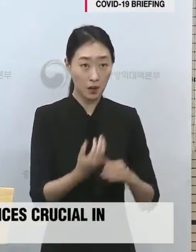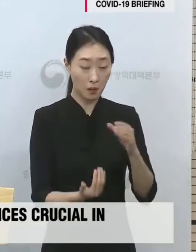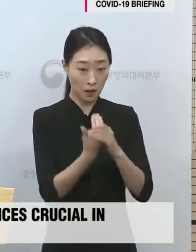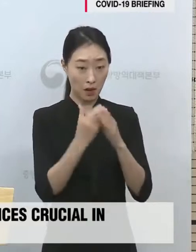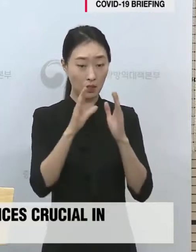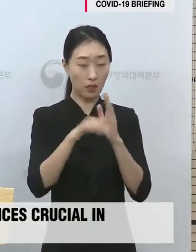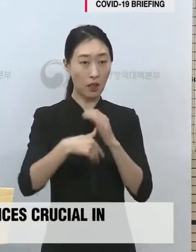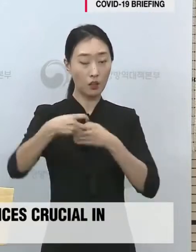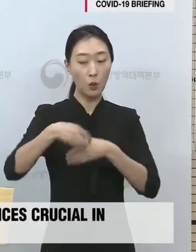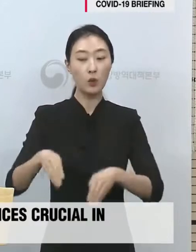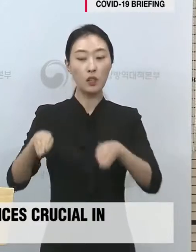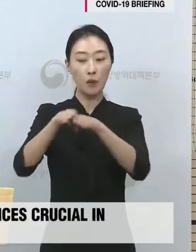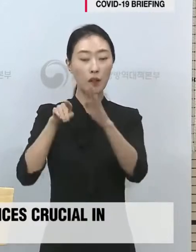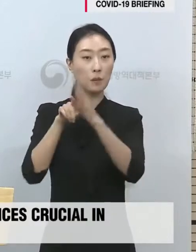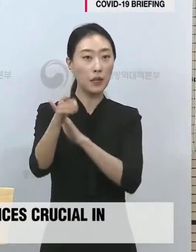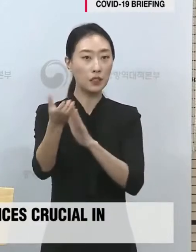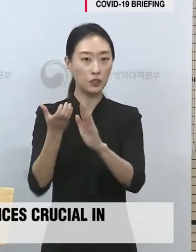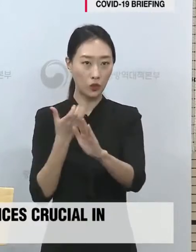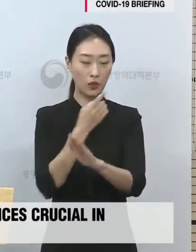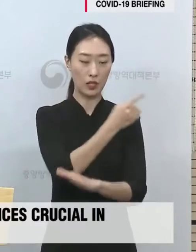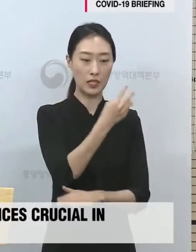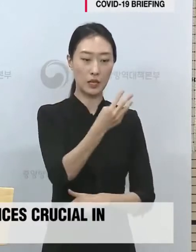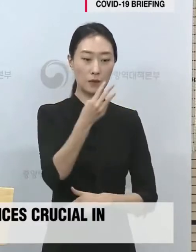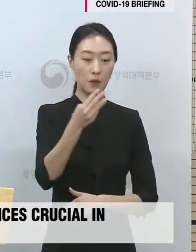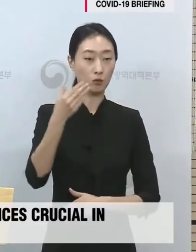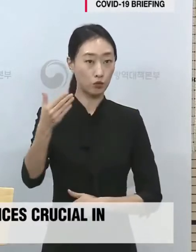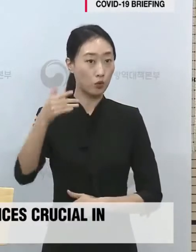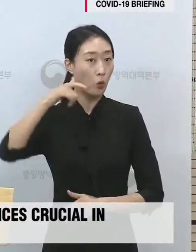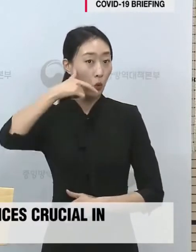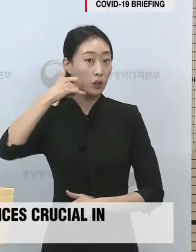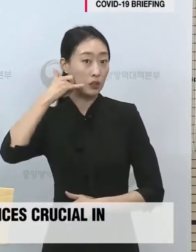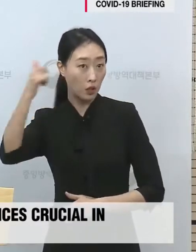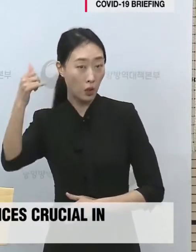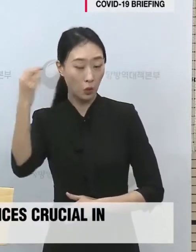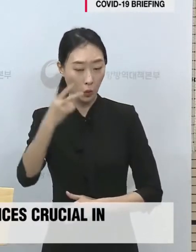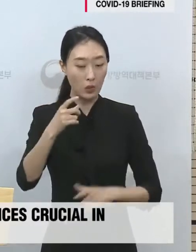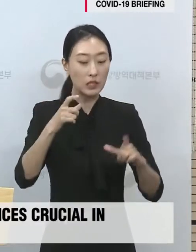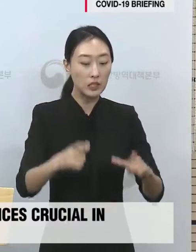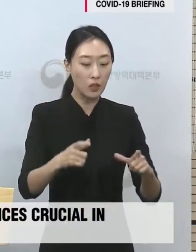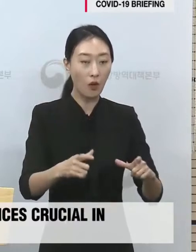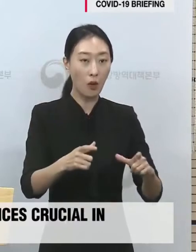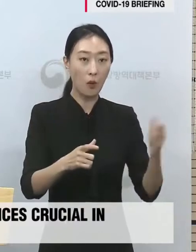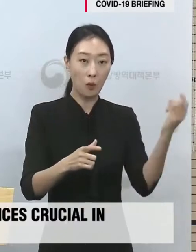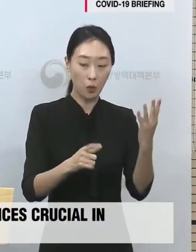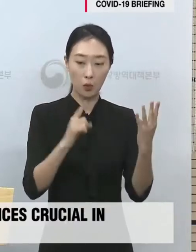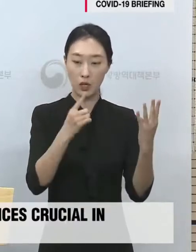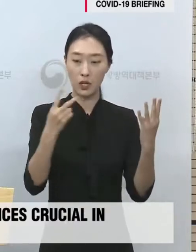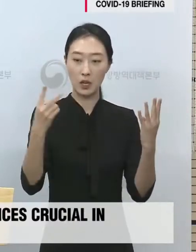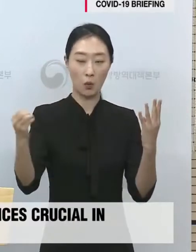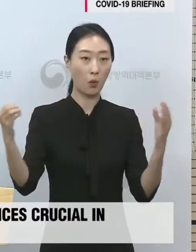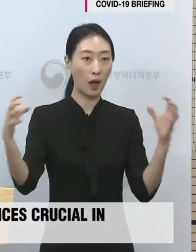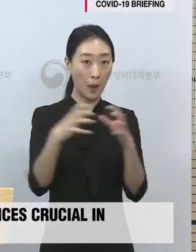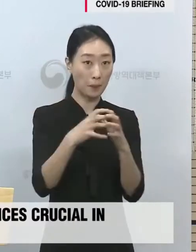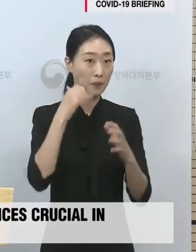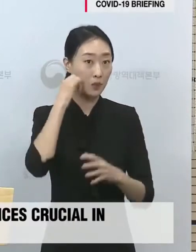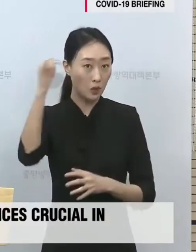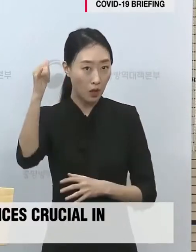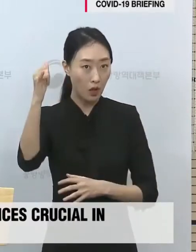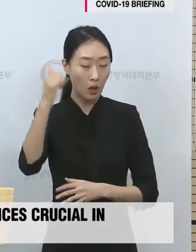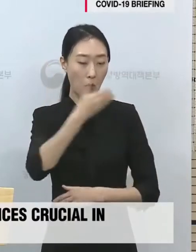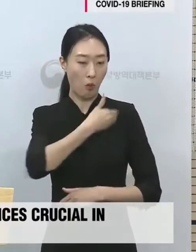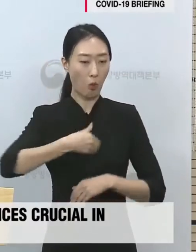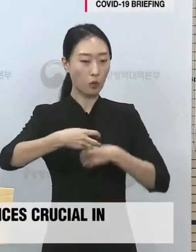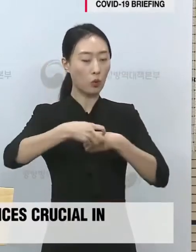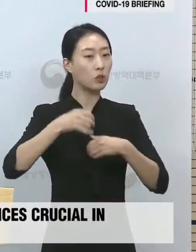If you have any respiratory symptoms, before you visit the medical center, please call